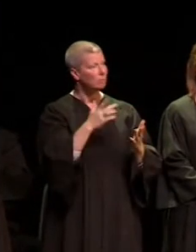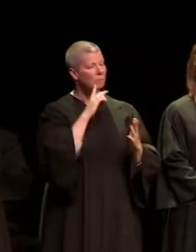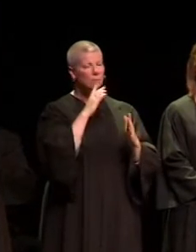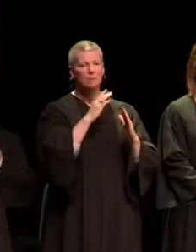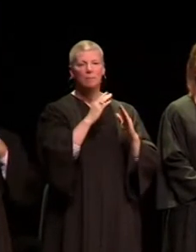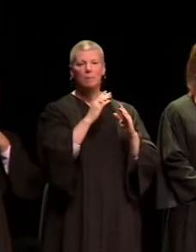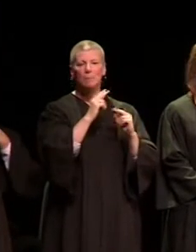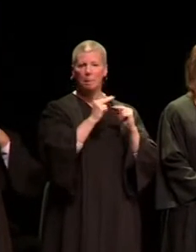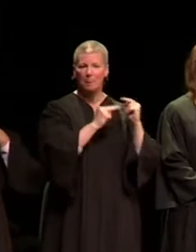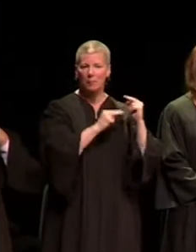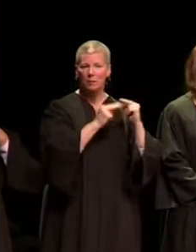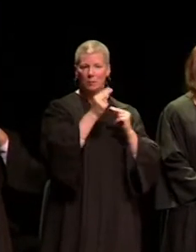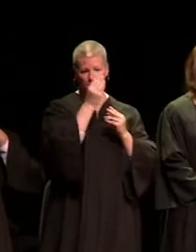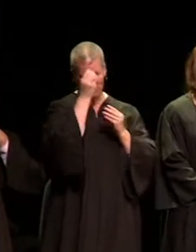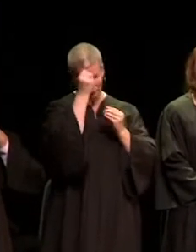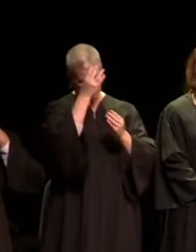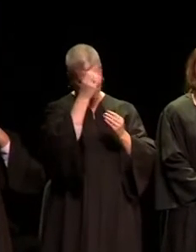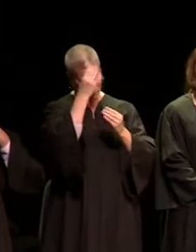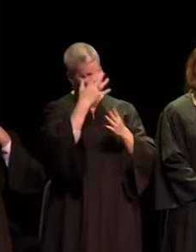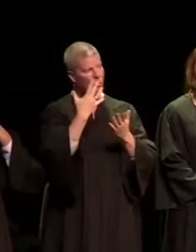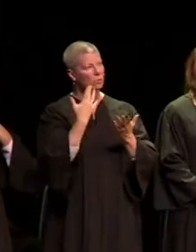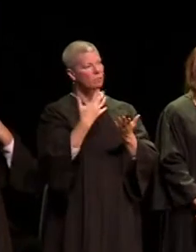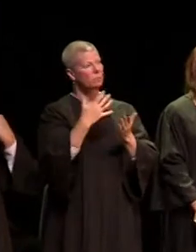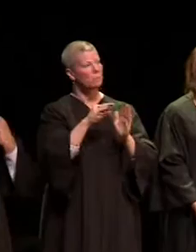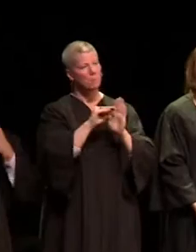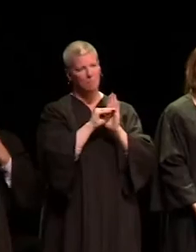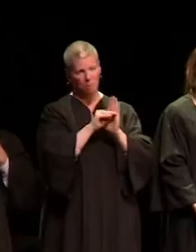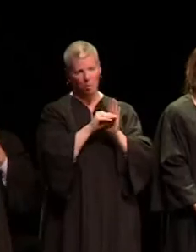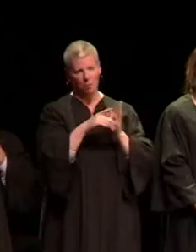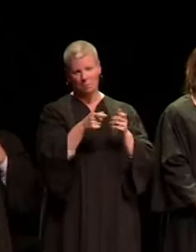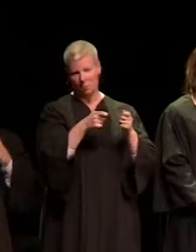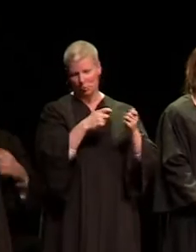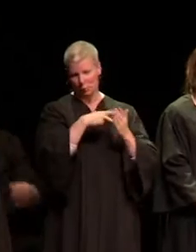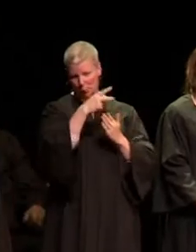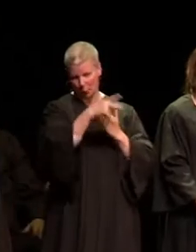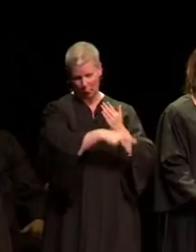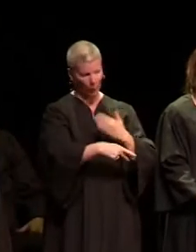Building Information Modeling Management Program.